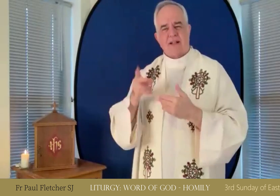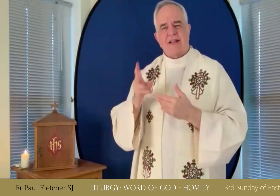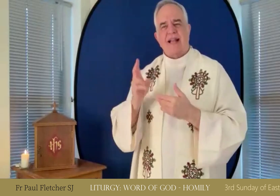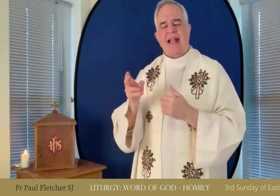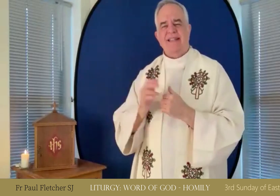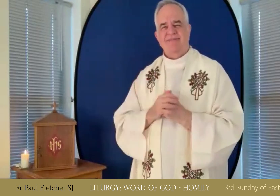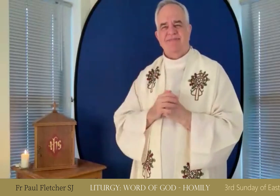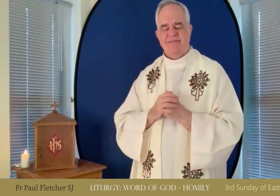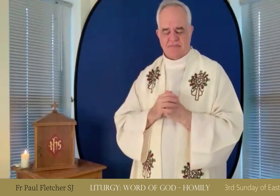start again.